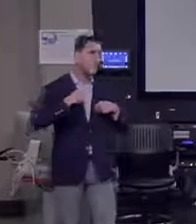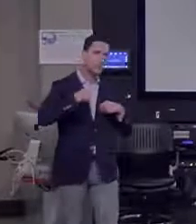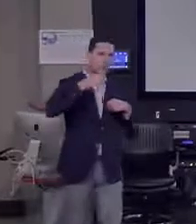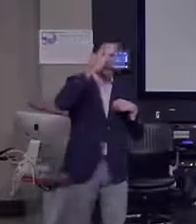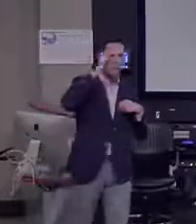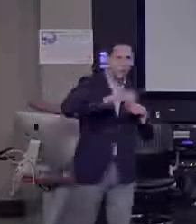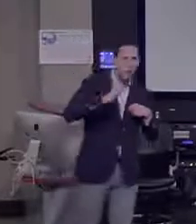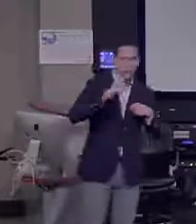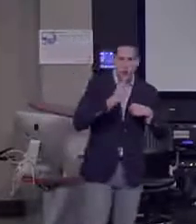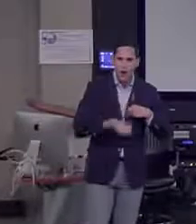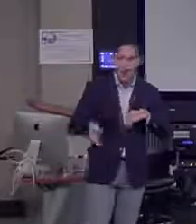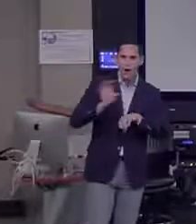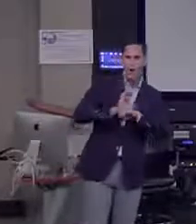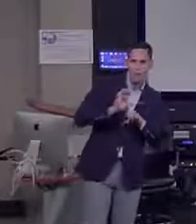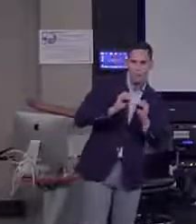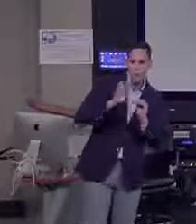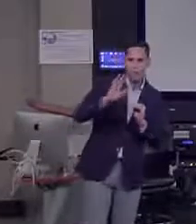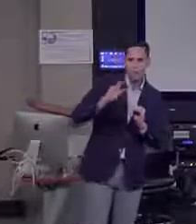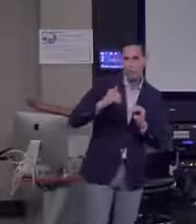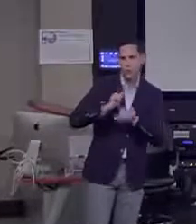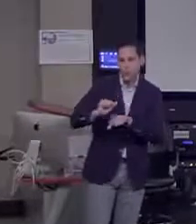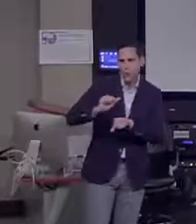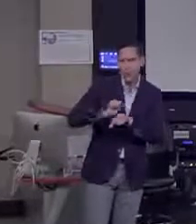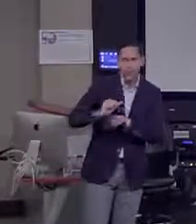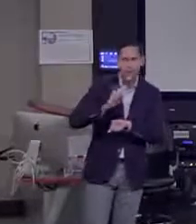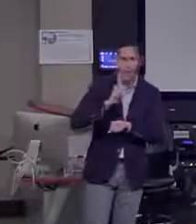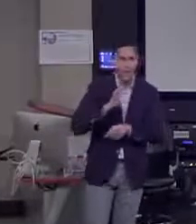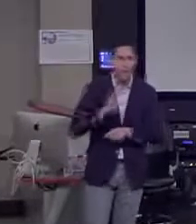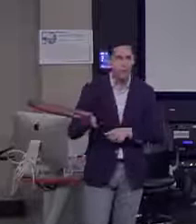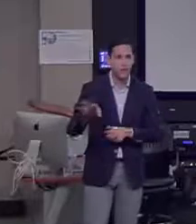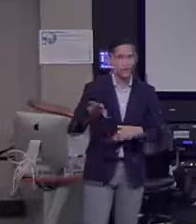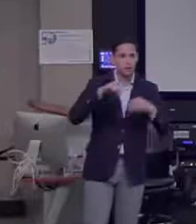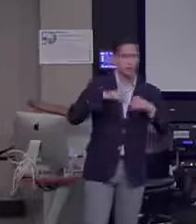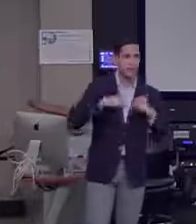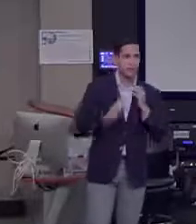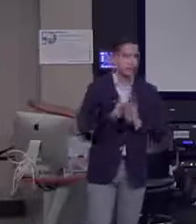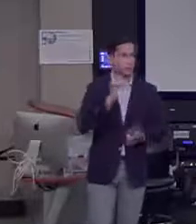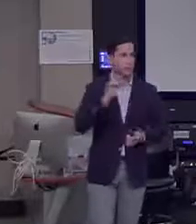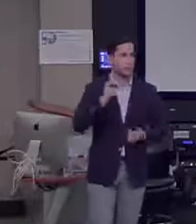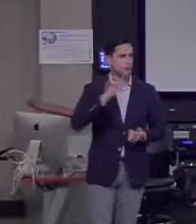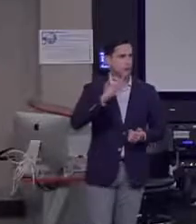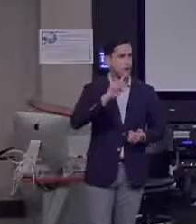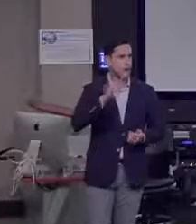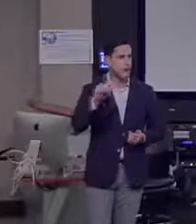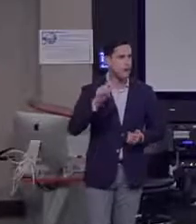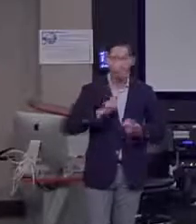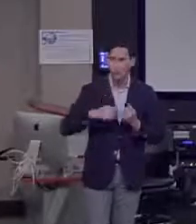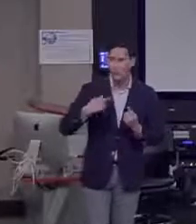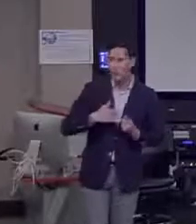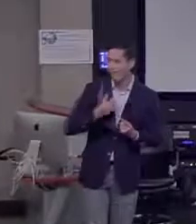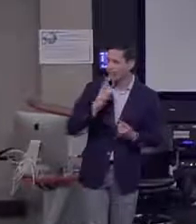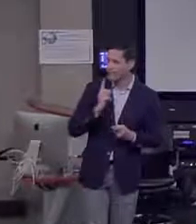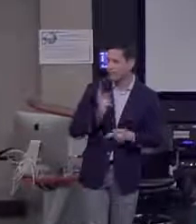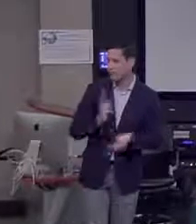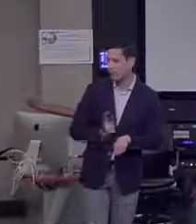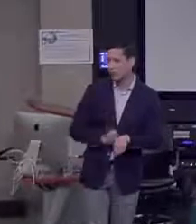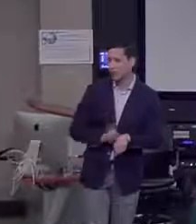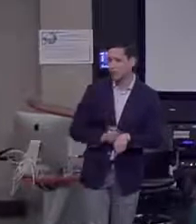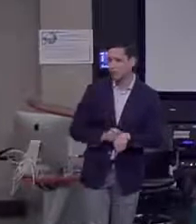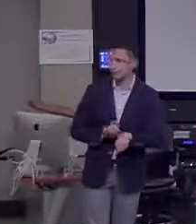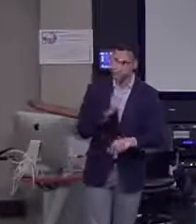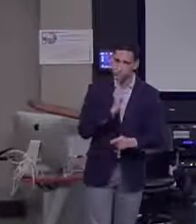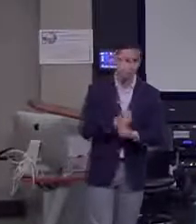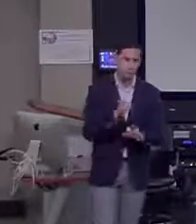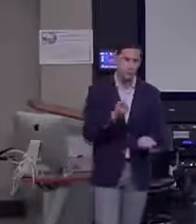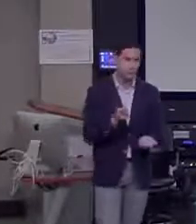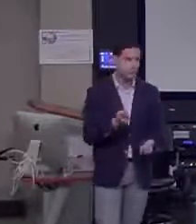in a super new model. But we really do think that it's time. And in fact, it's not really all that